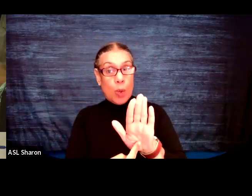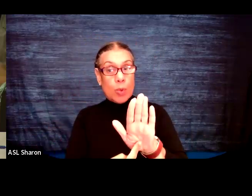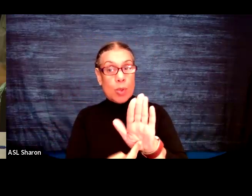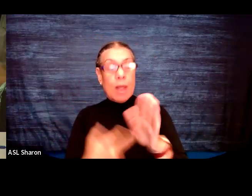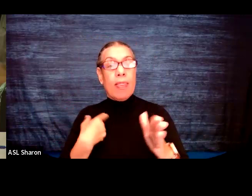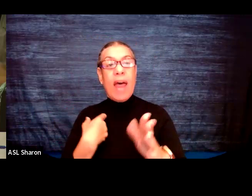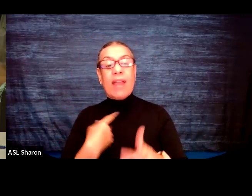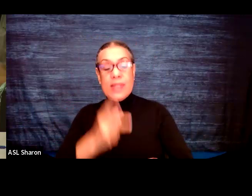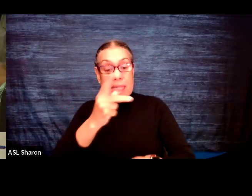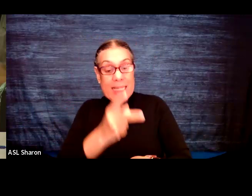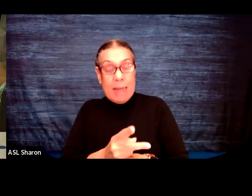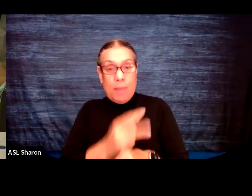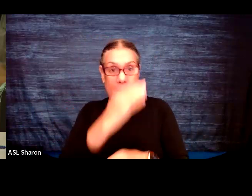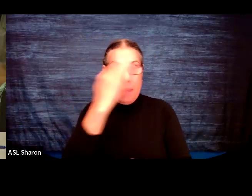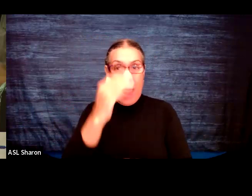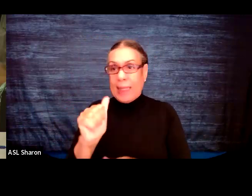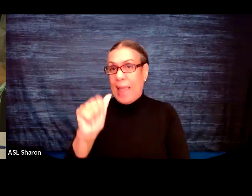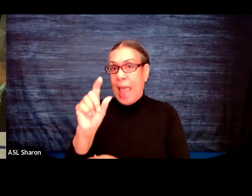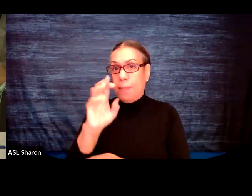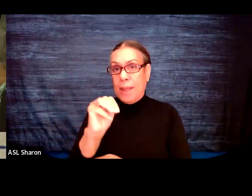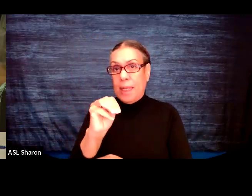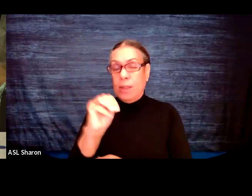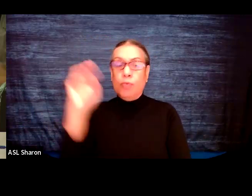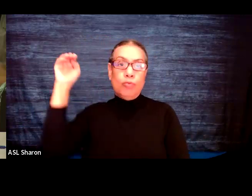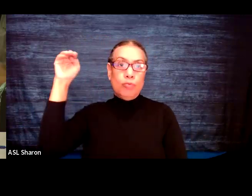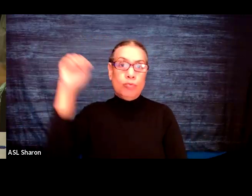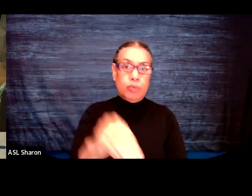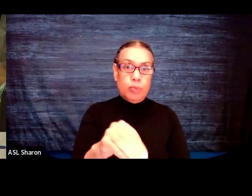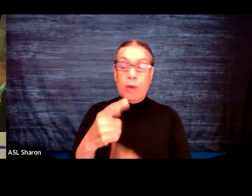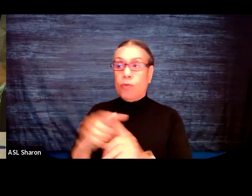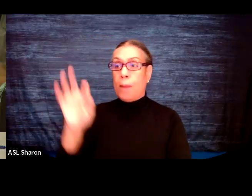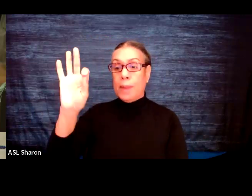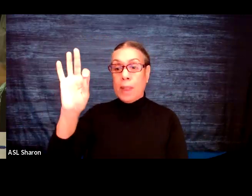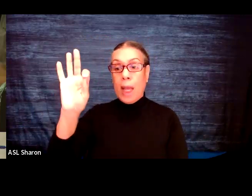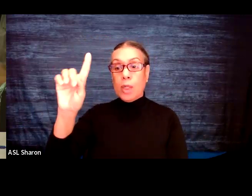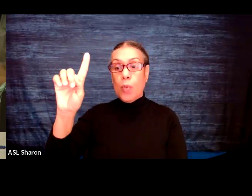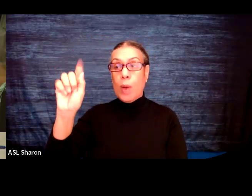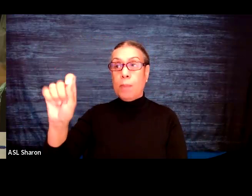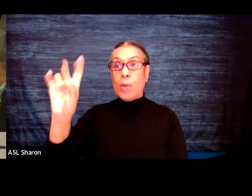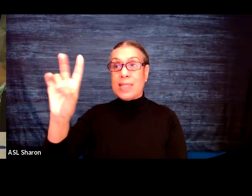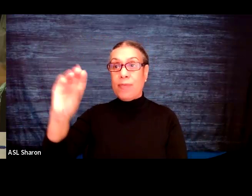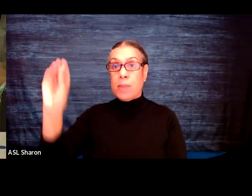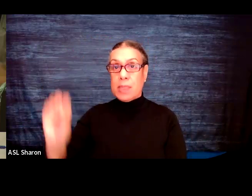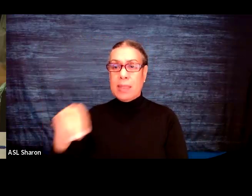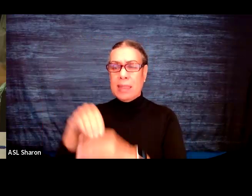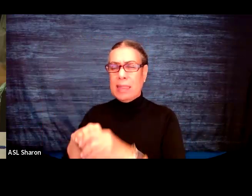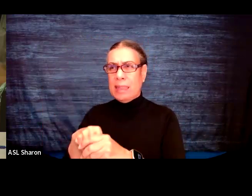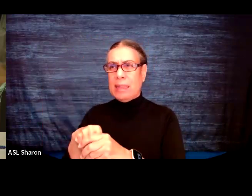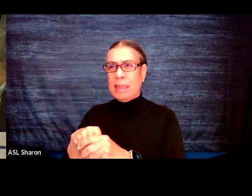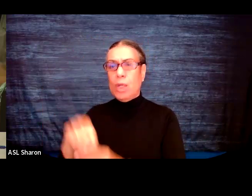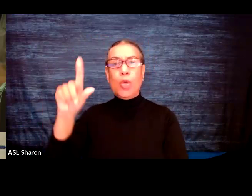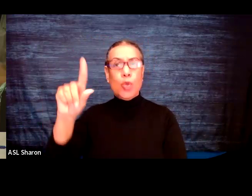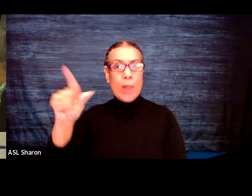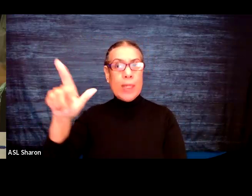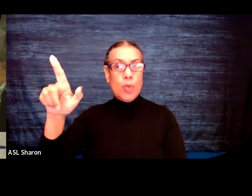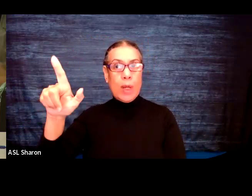the retention of Black administrators dropped sharply from 91.7% in